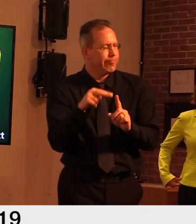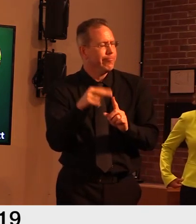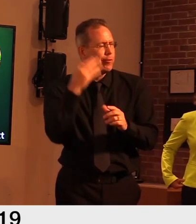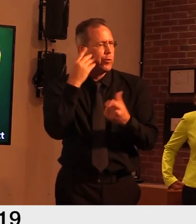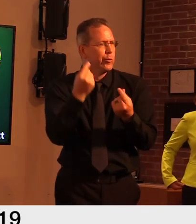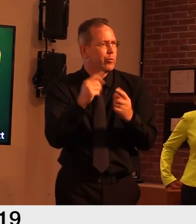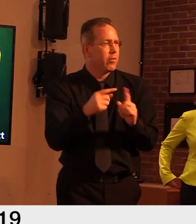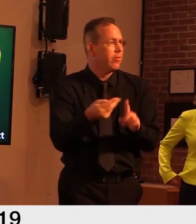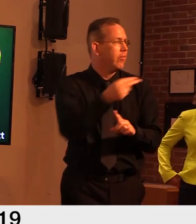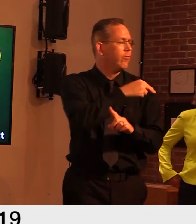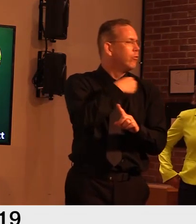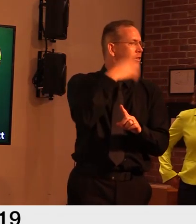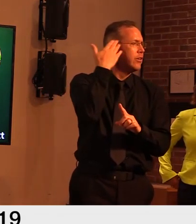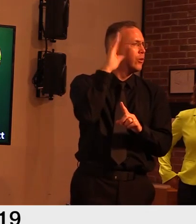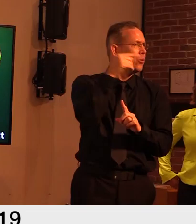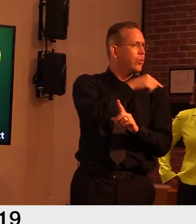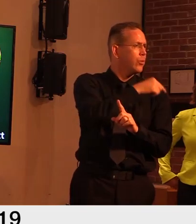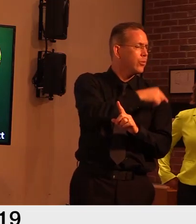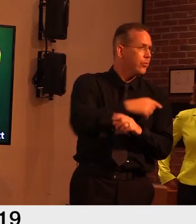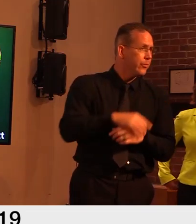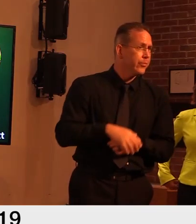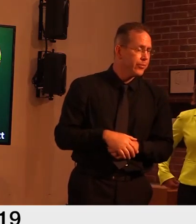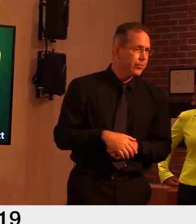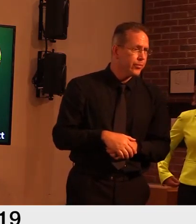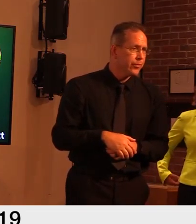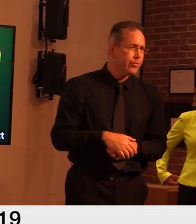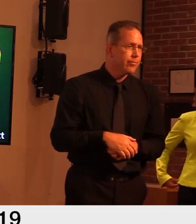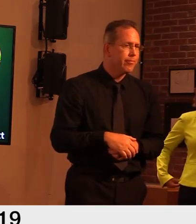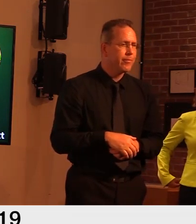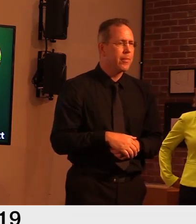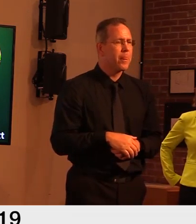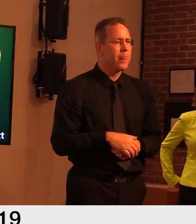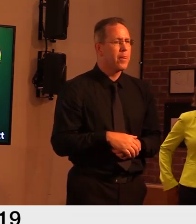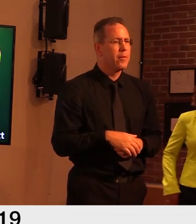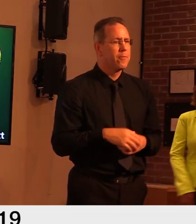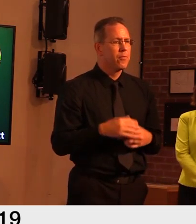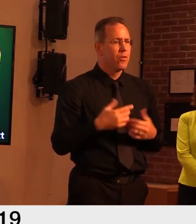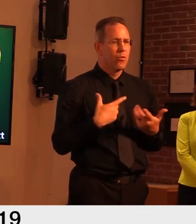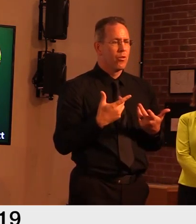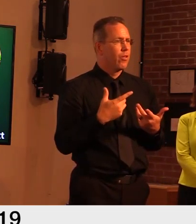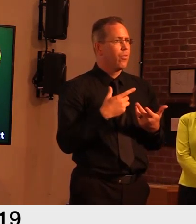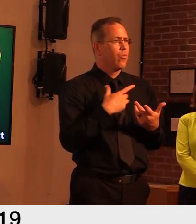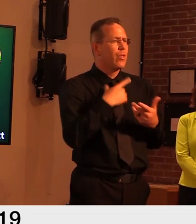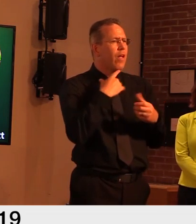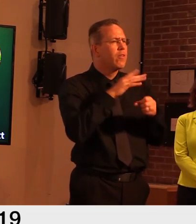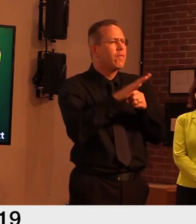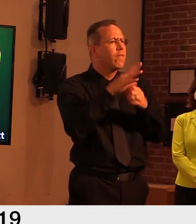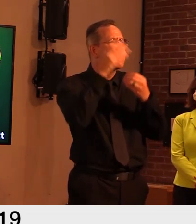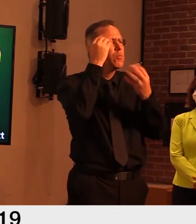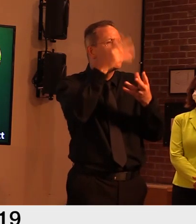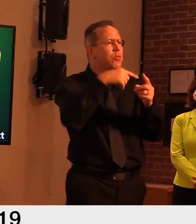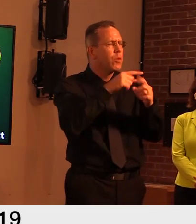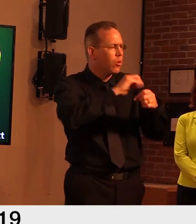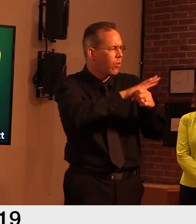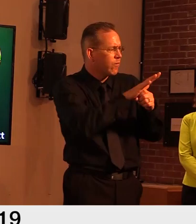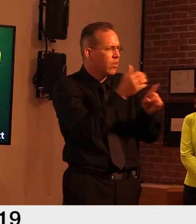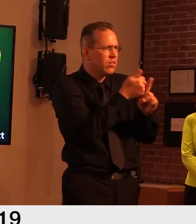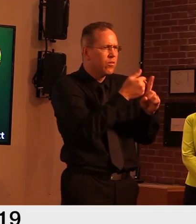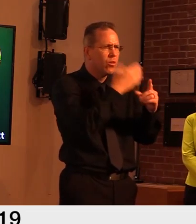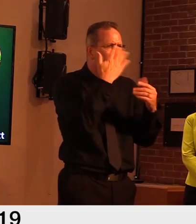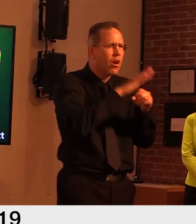during that March 10th interval. So it's very, very different way of approaching it and looking at